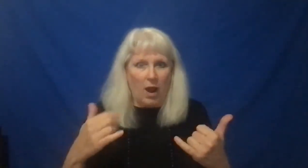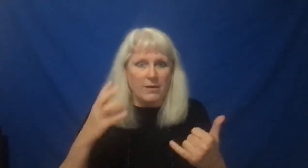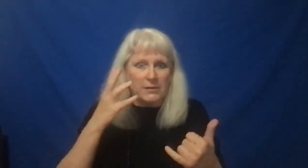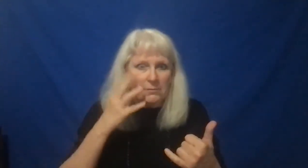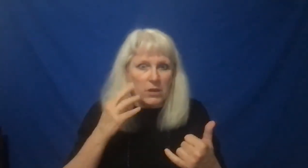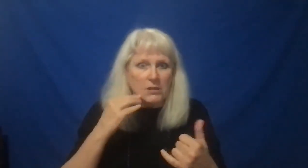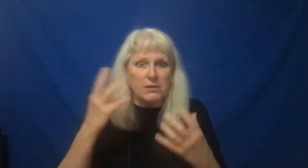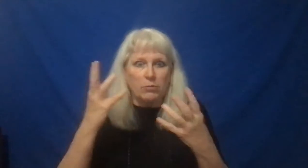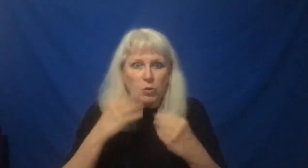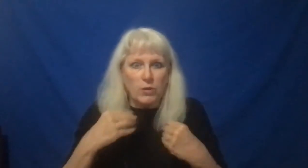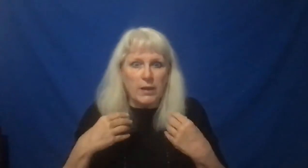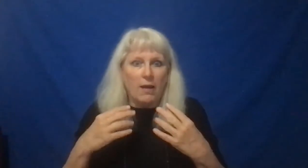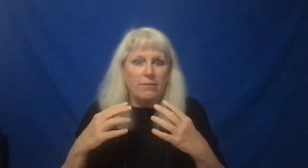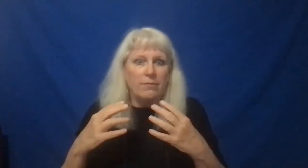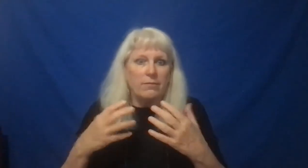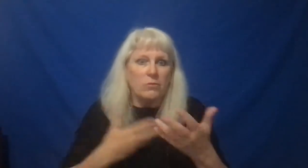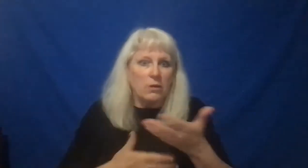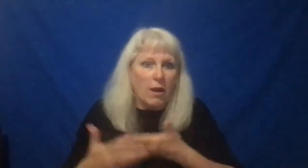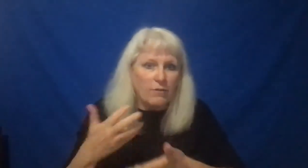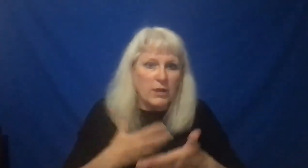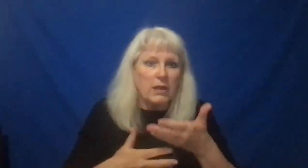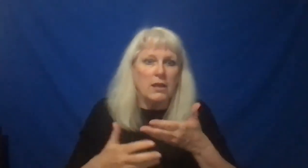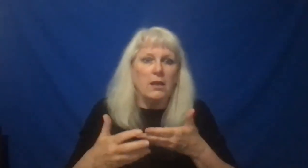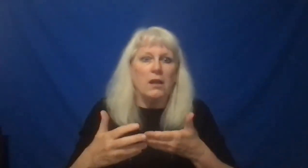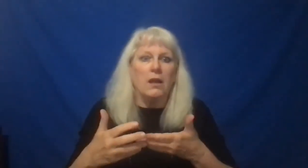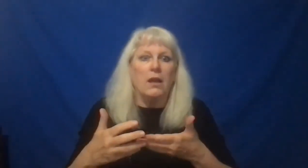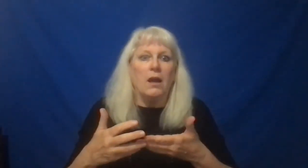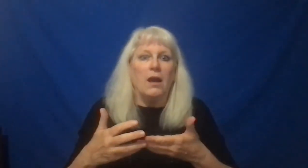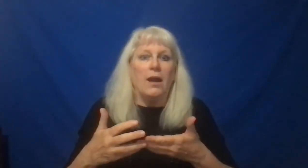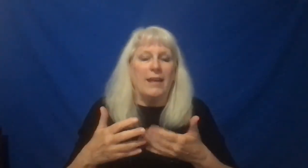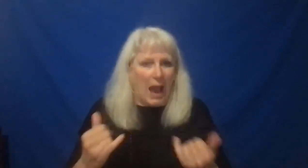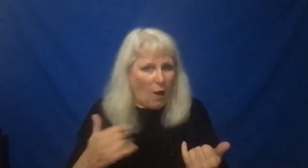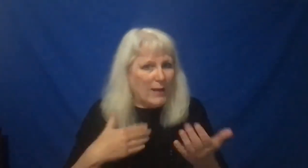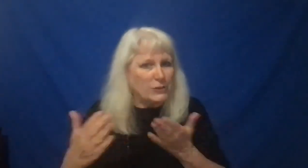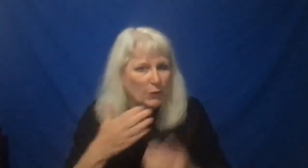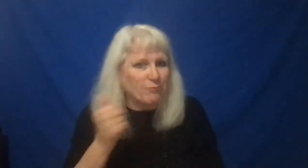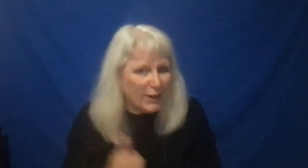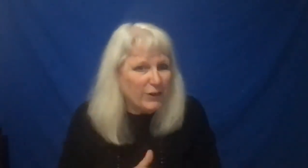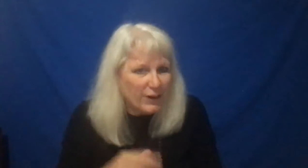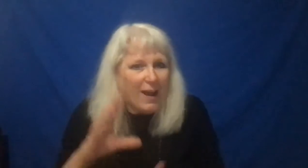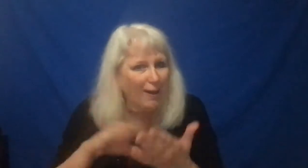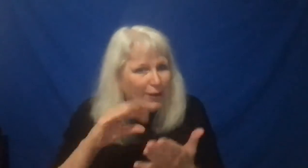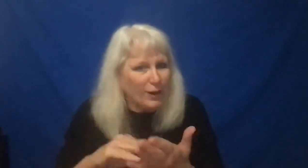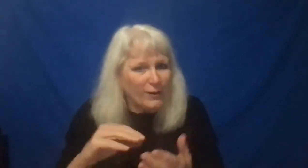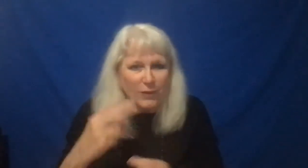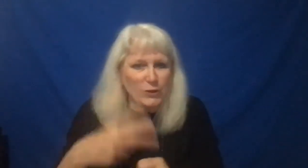serve, so I could serve better as a Class A trustee. There's much more than the 12 steps,